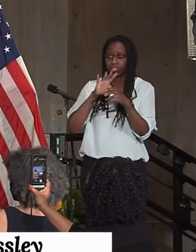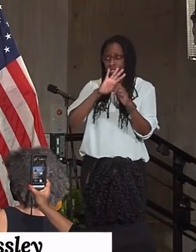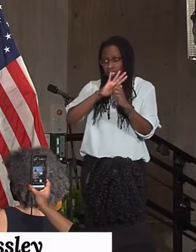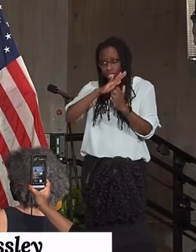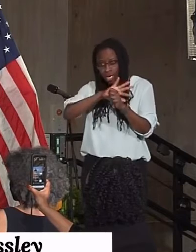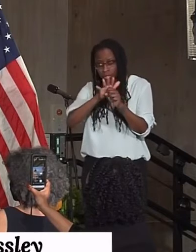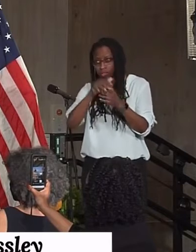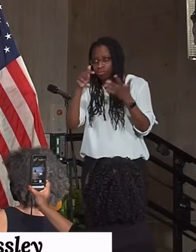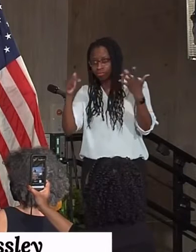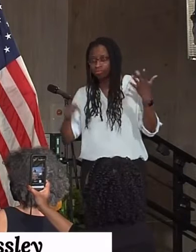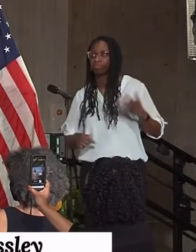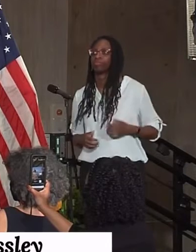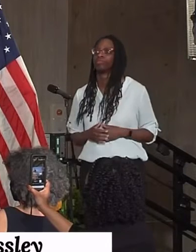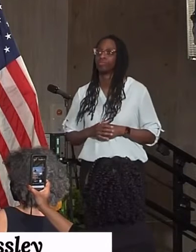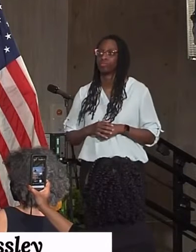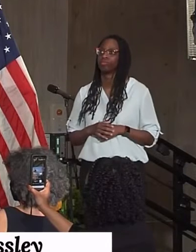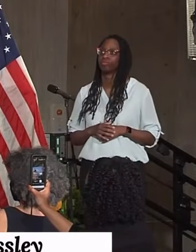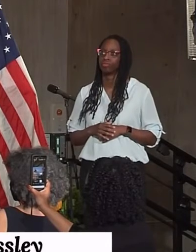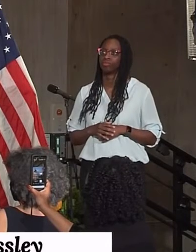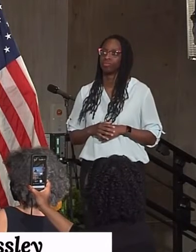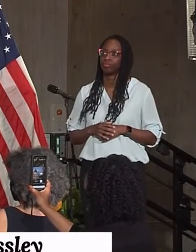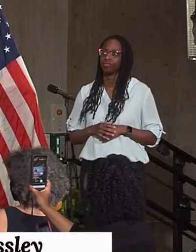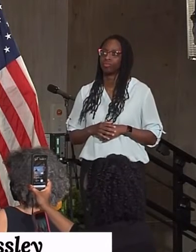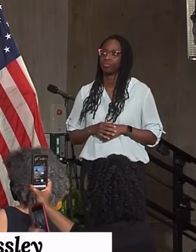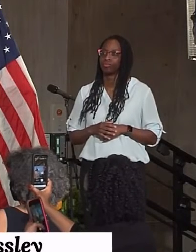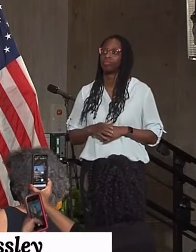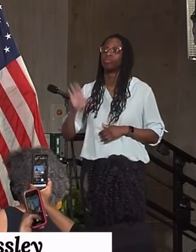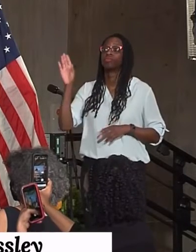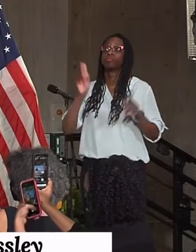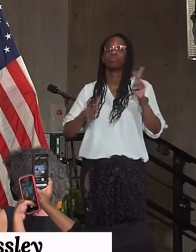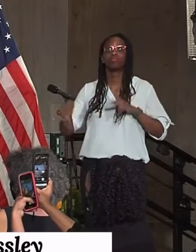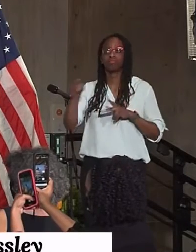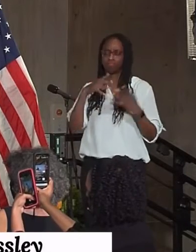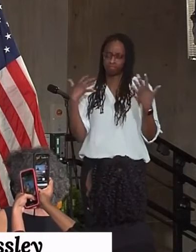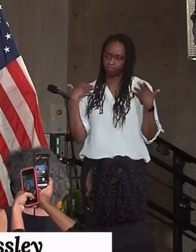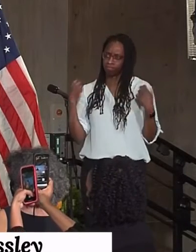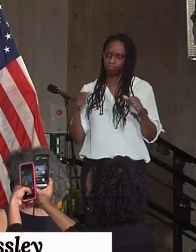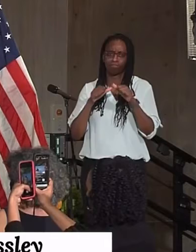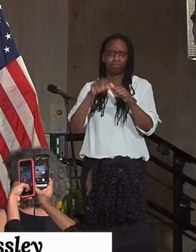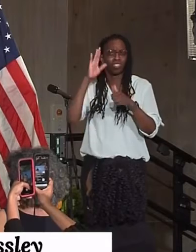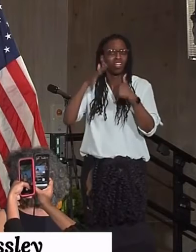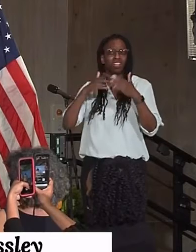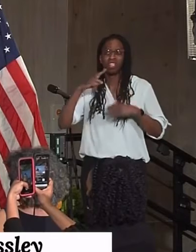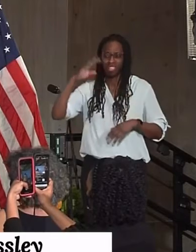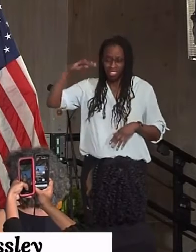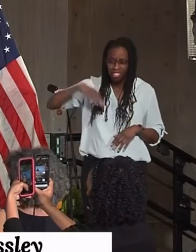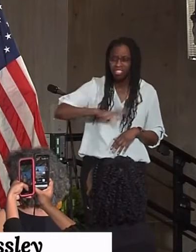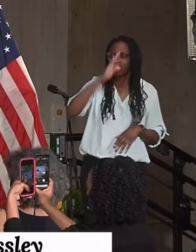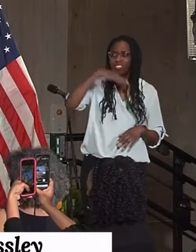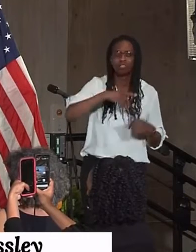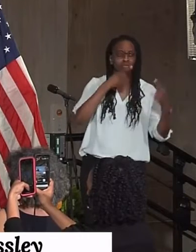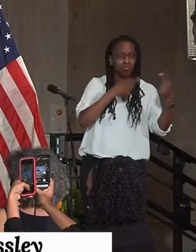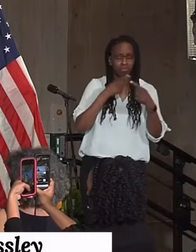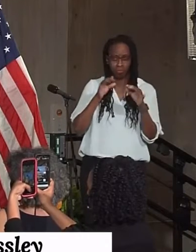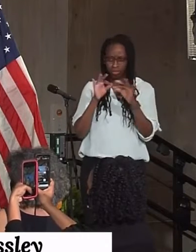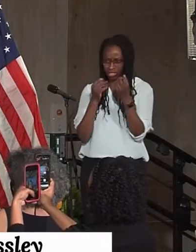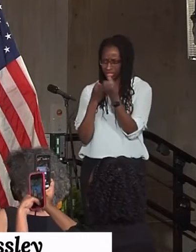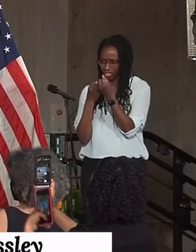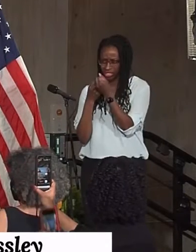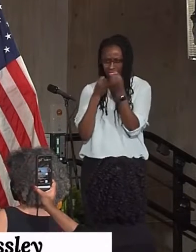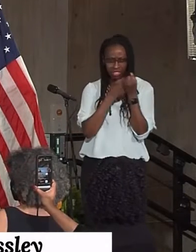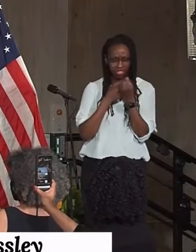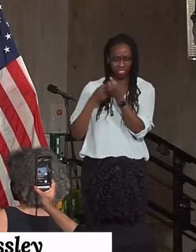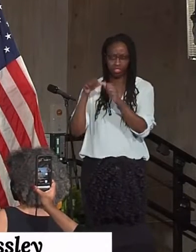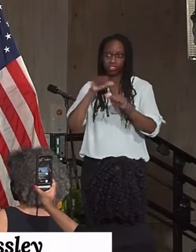a resilient and dedicated people who look after their neighbors and are prepared and equipped to do the hard work of